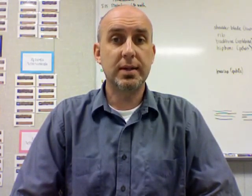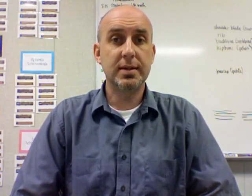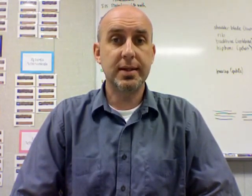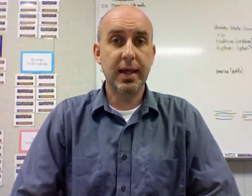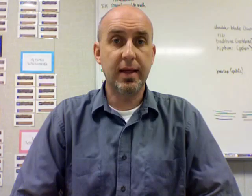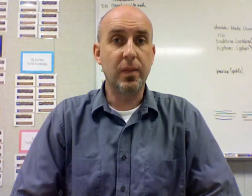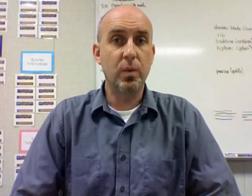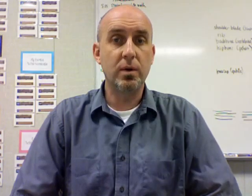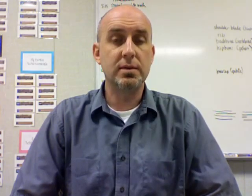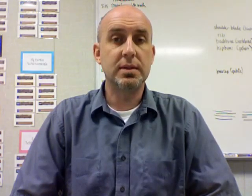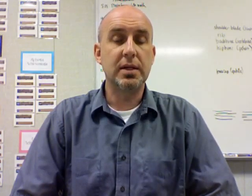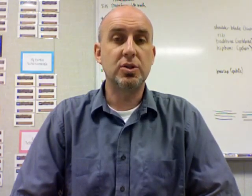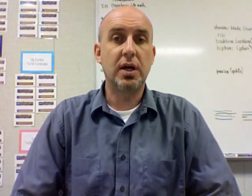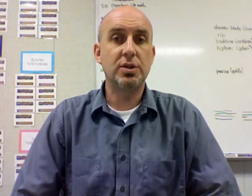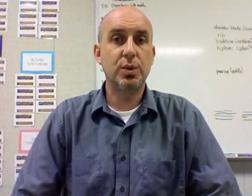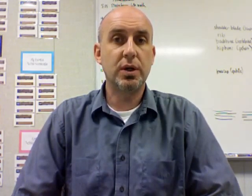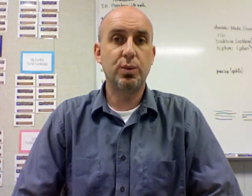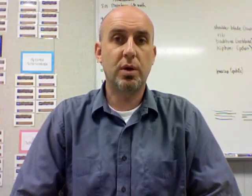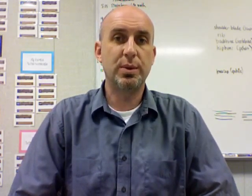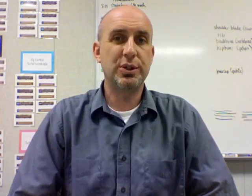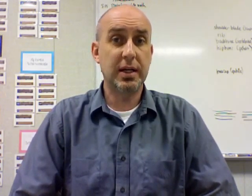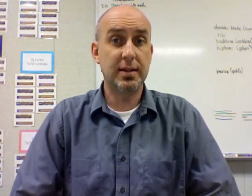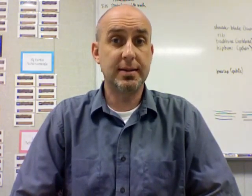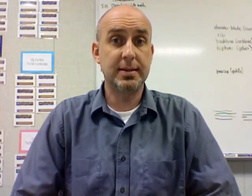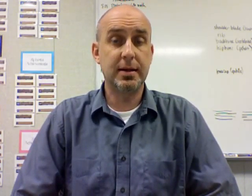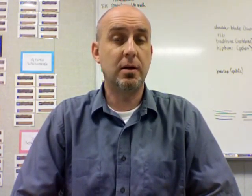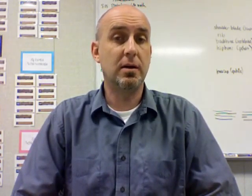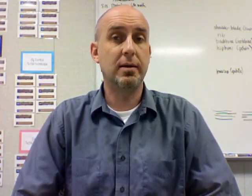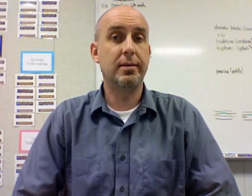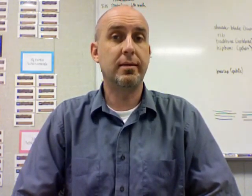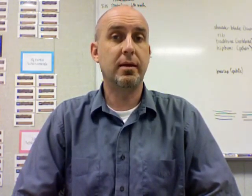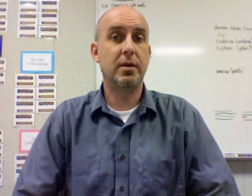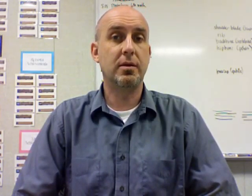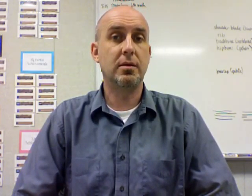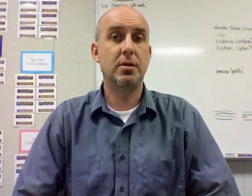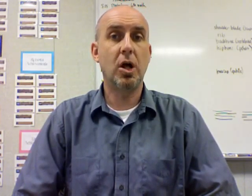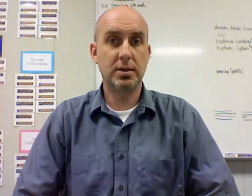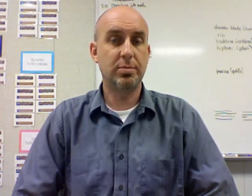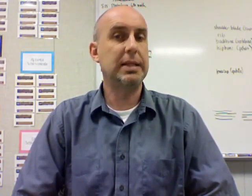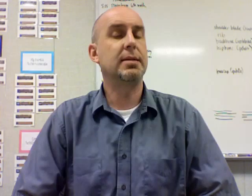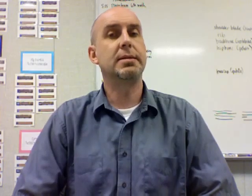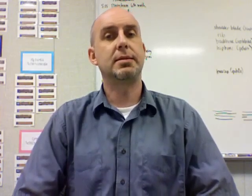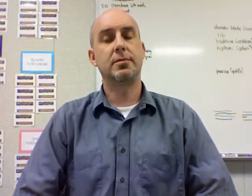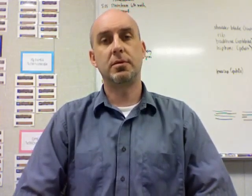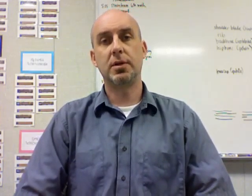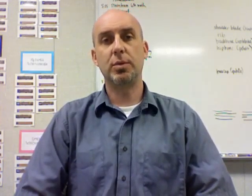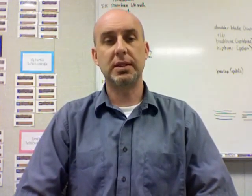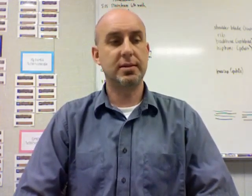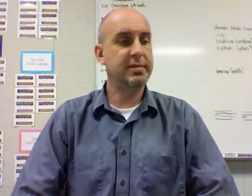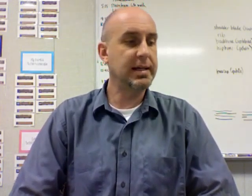as I can the words that Joshua and Robert checklisted on their long spelling lists for the cumulative test